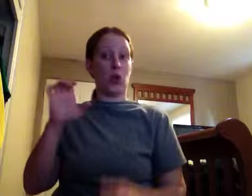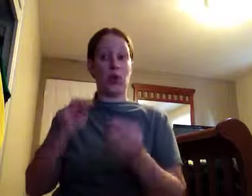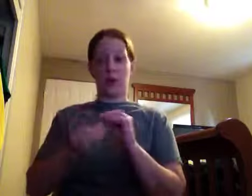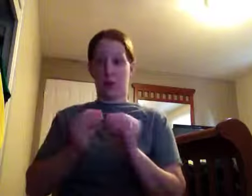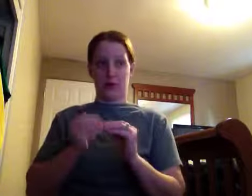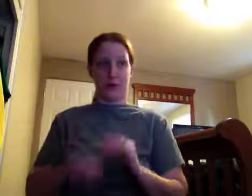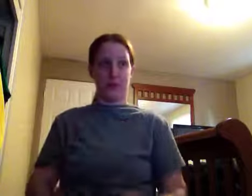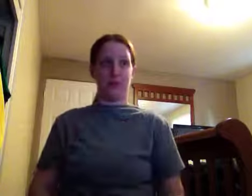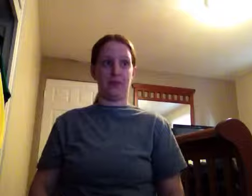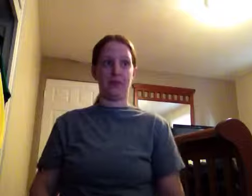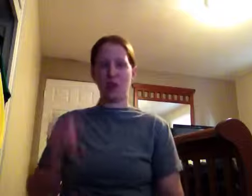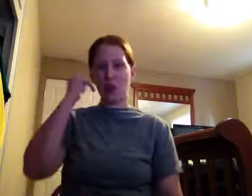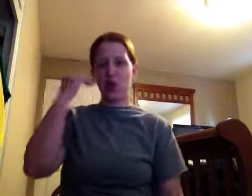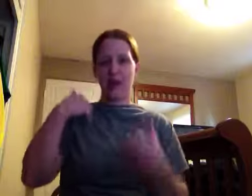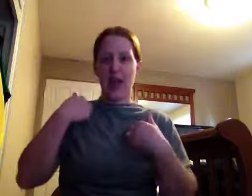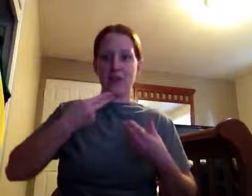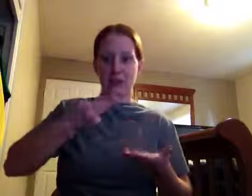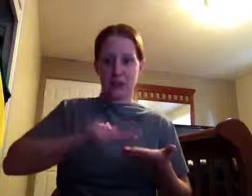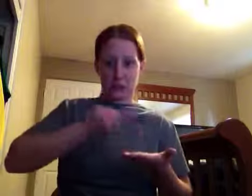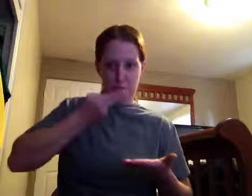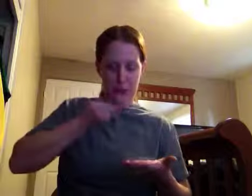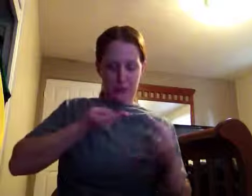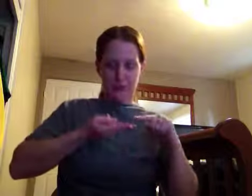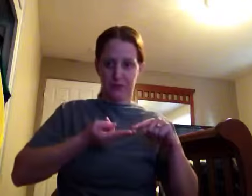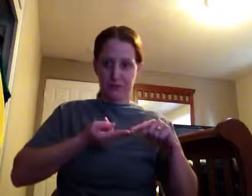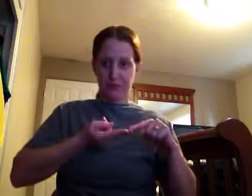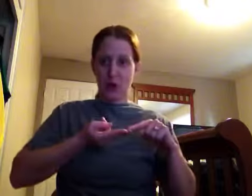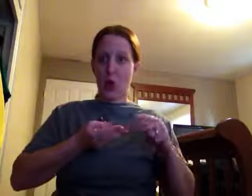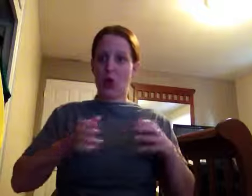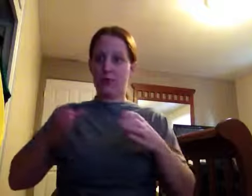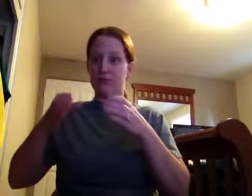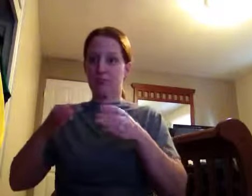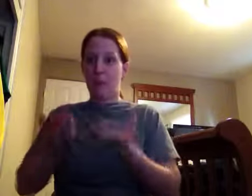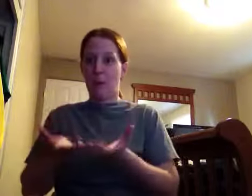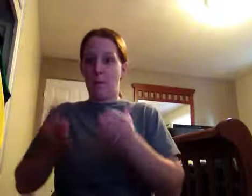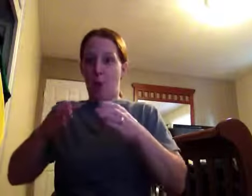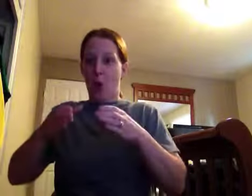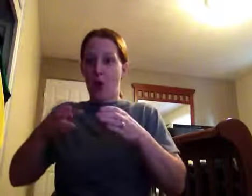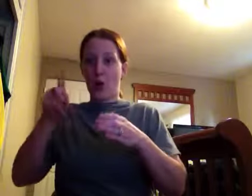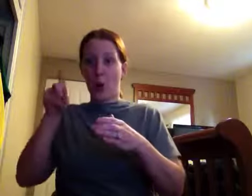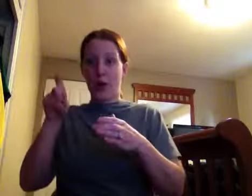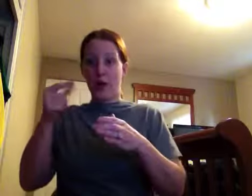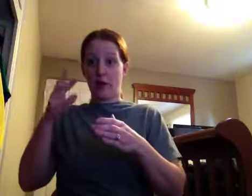spoonful, I could have 100 grams full, or I could have a huge swimming pool full.